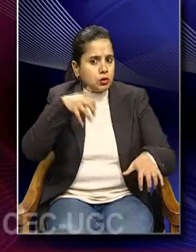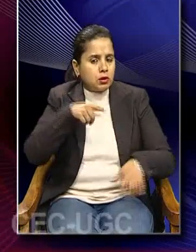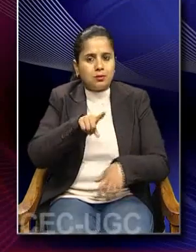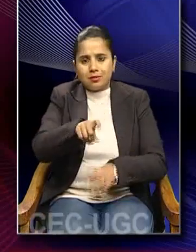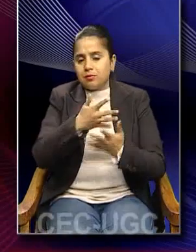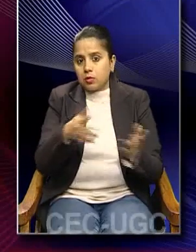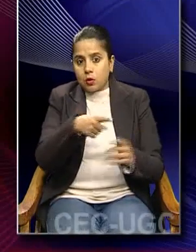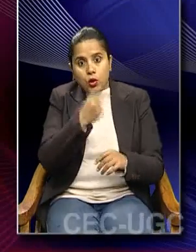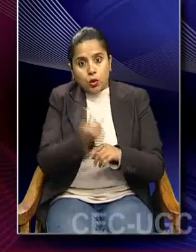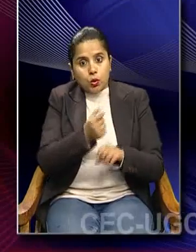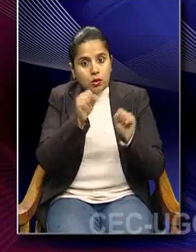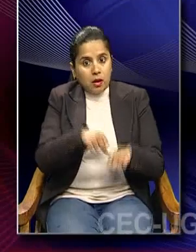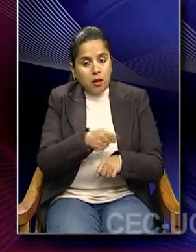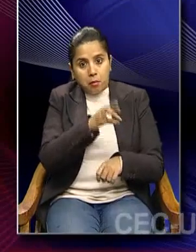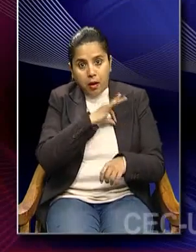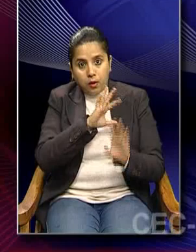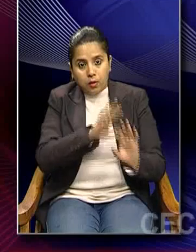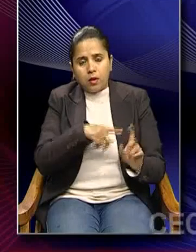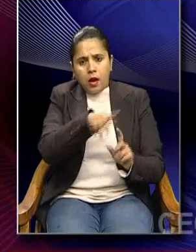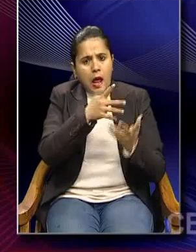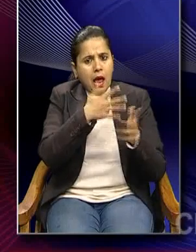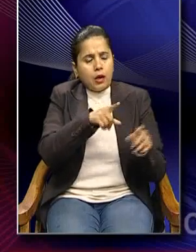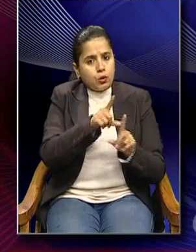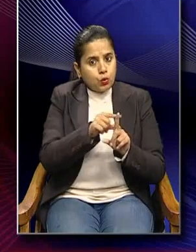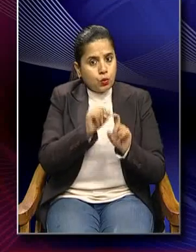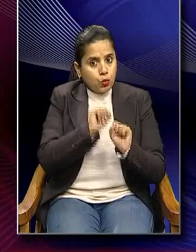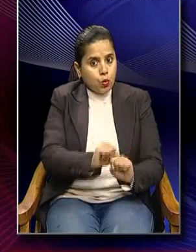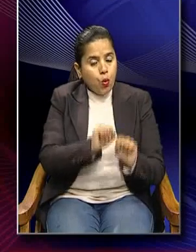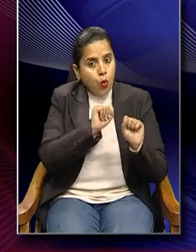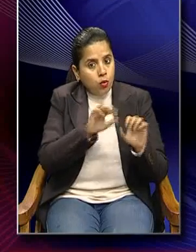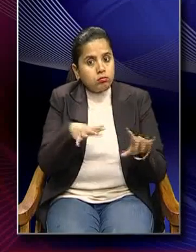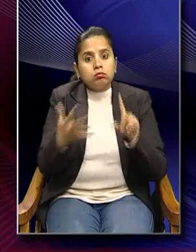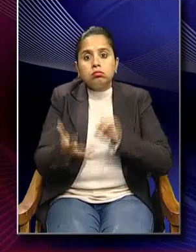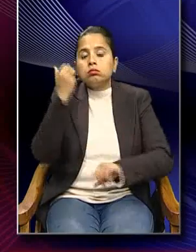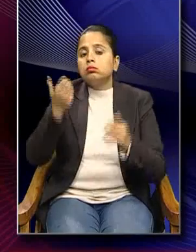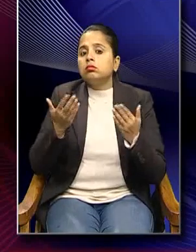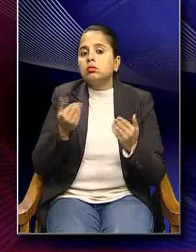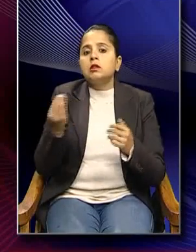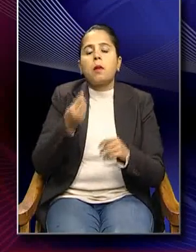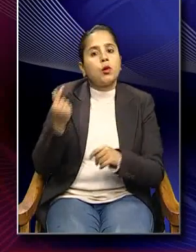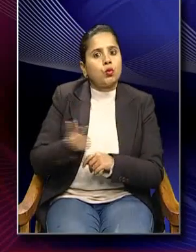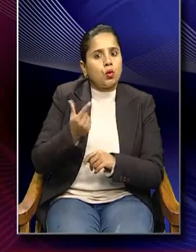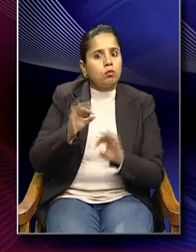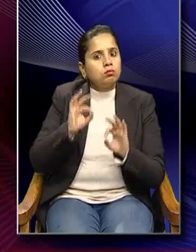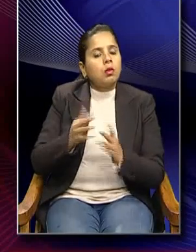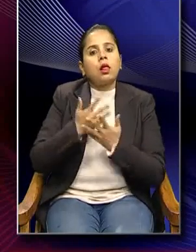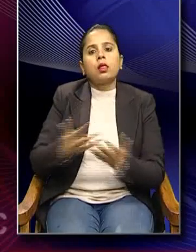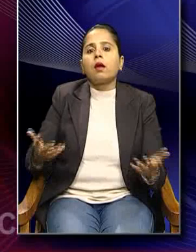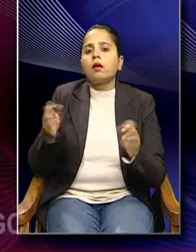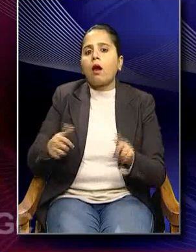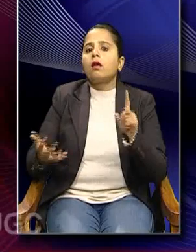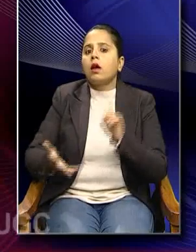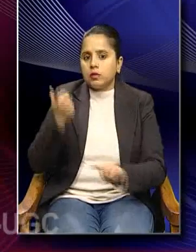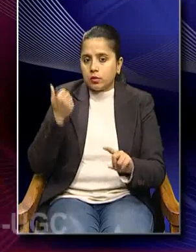If anything that serves as an instrument in achieving some useful objective, it